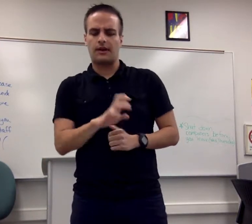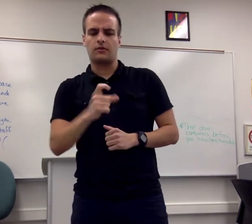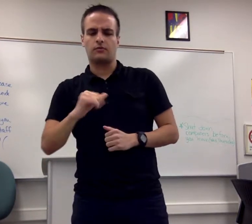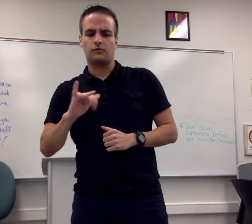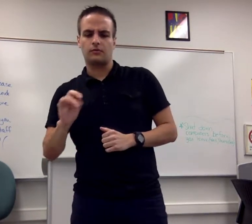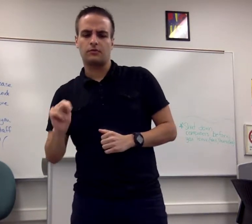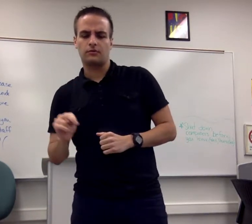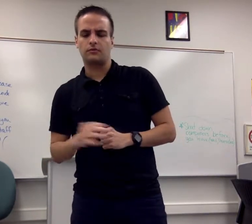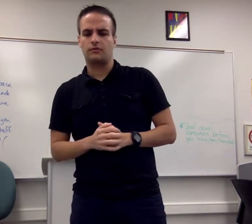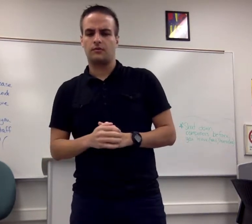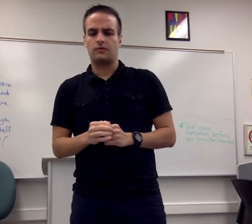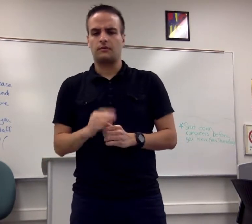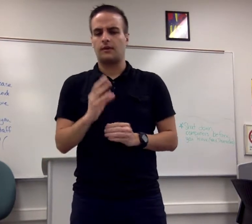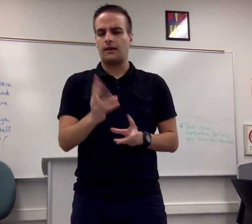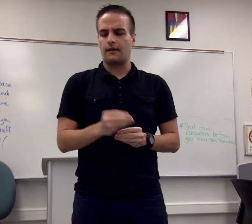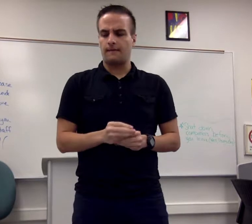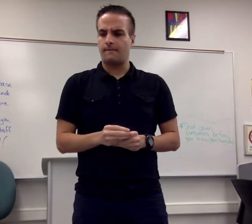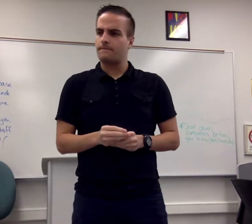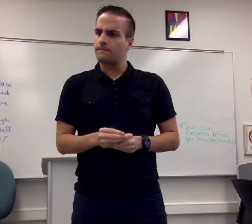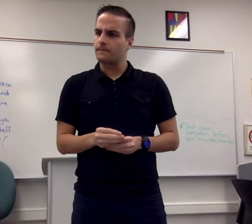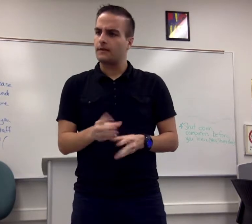that have gotten their license